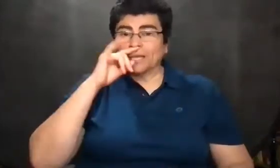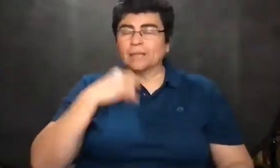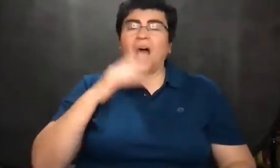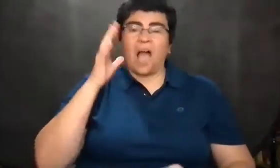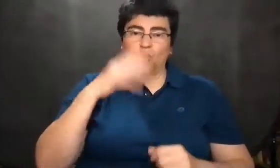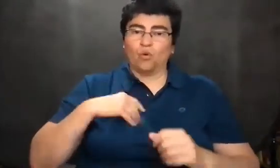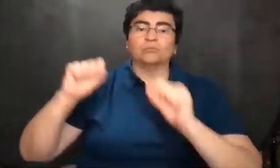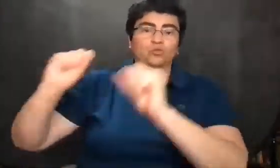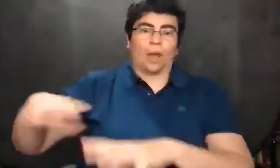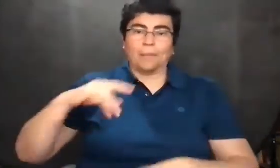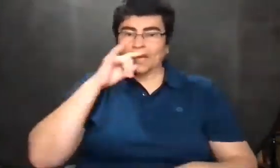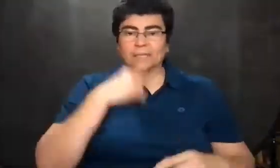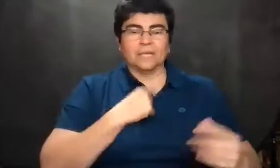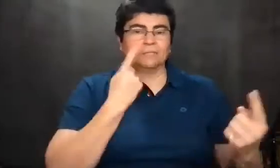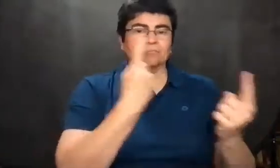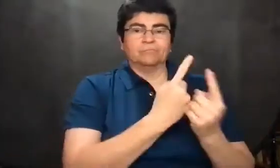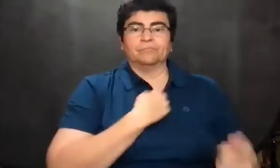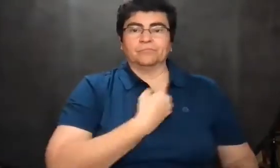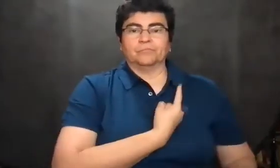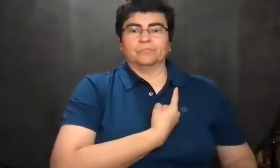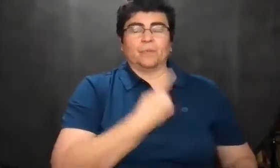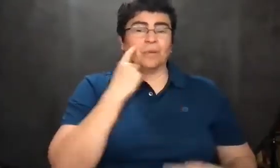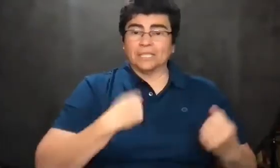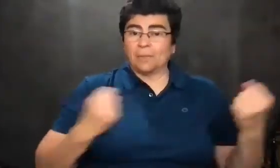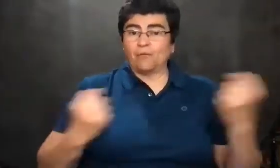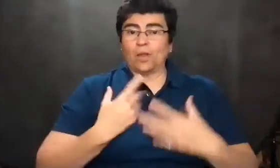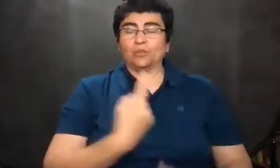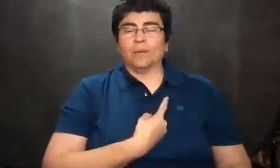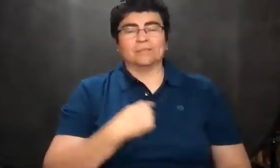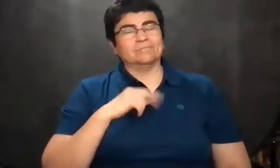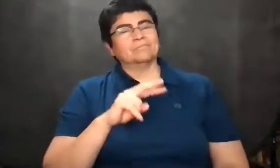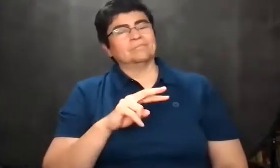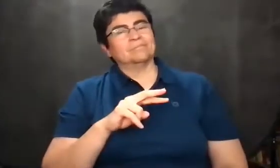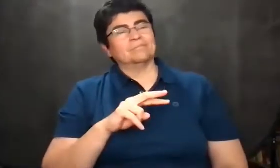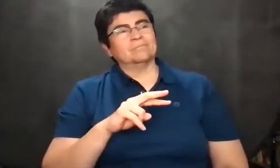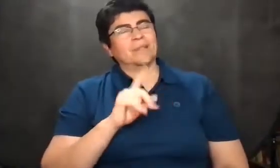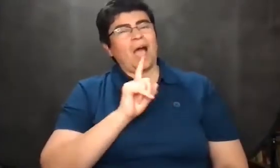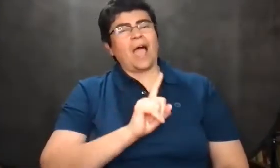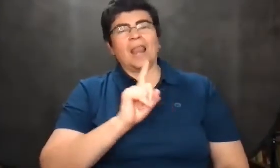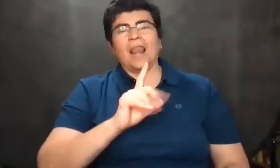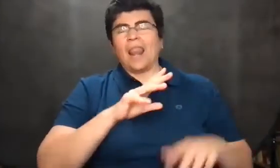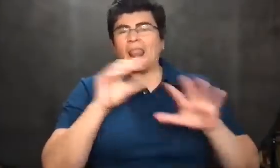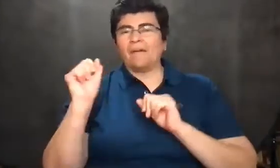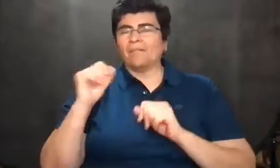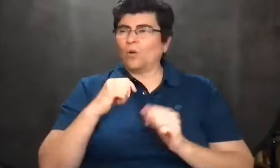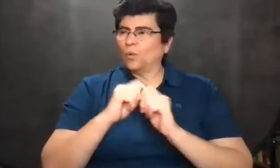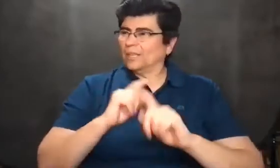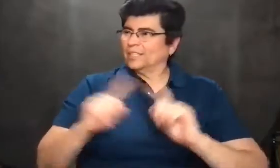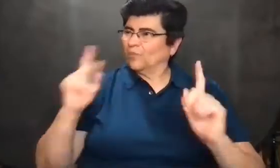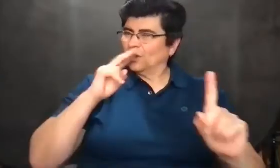again because I'm that afraid of being alone." I walked out of that place with a whole different look at him, like